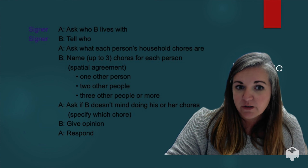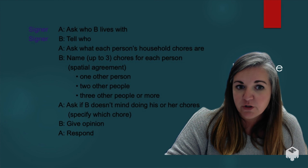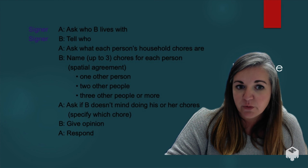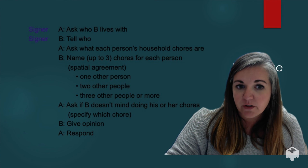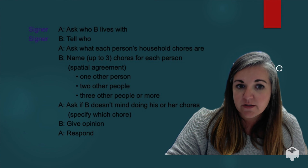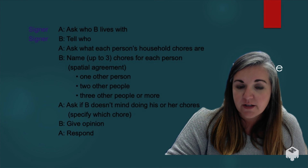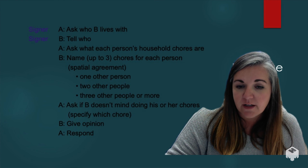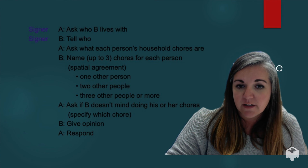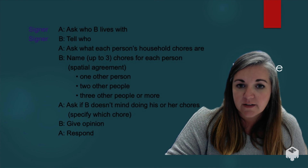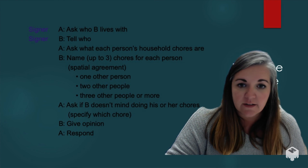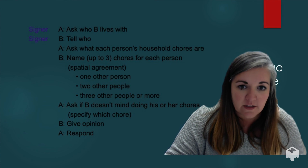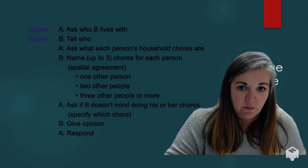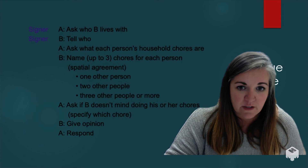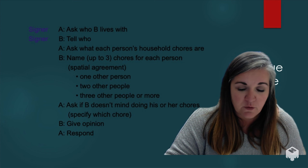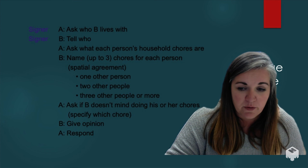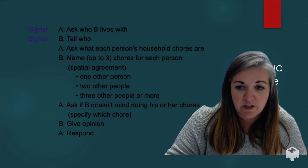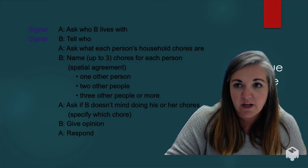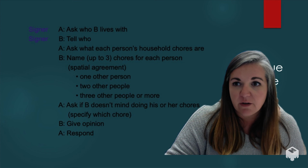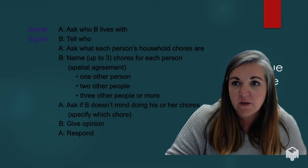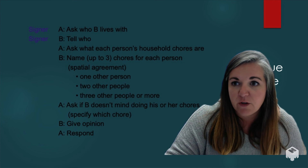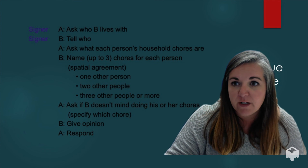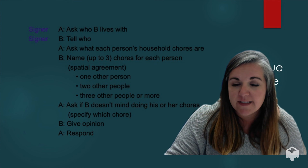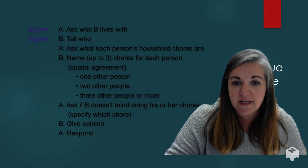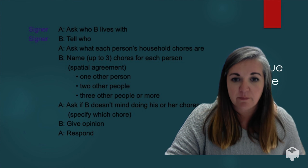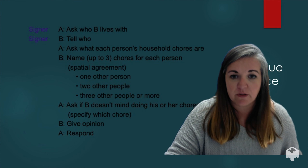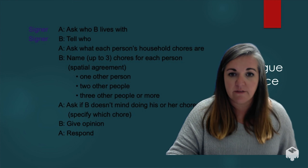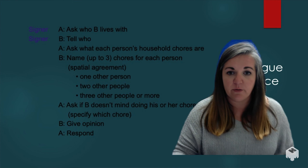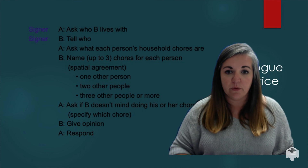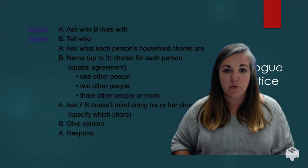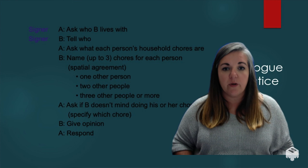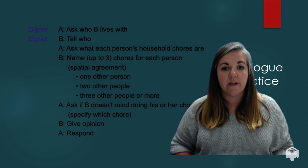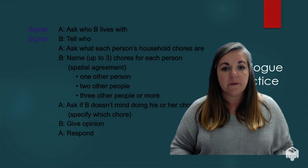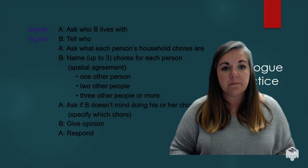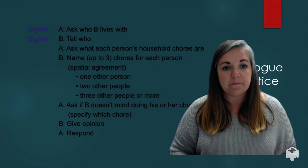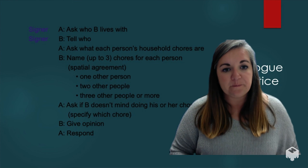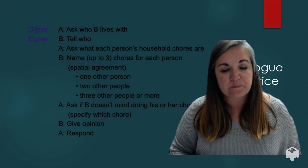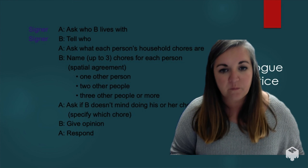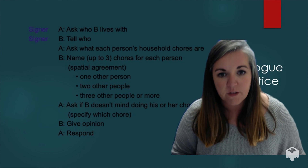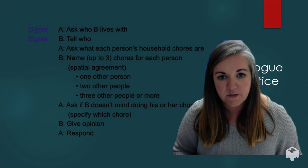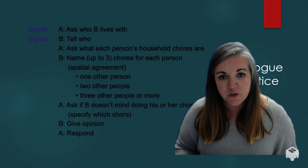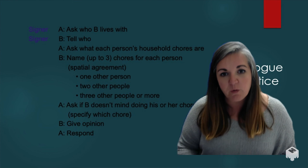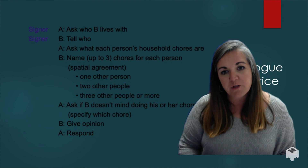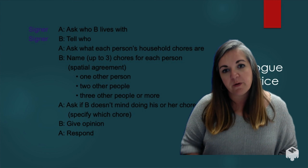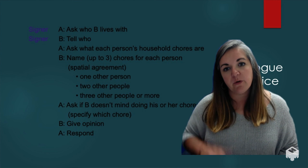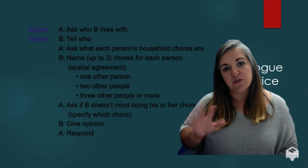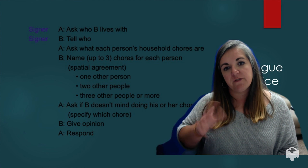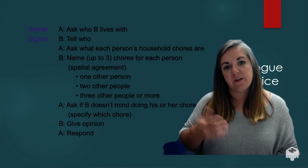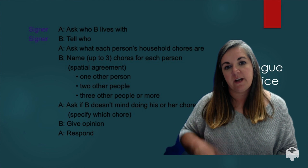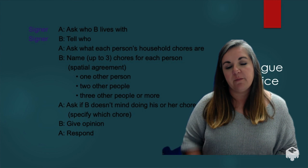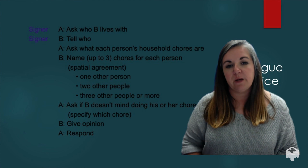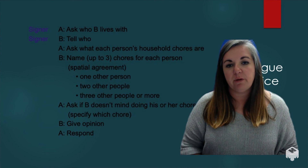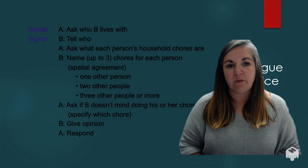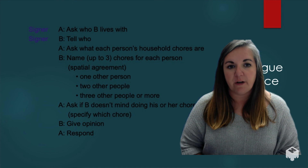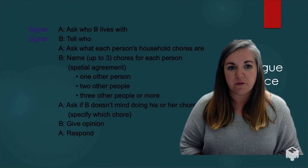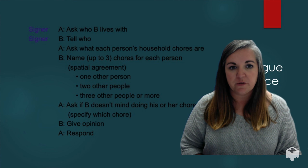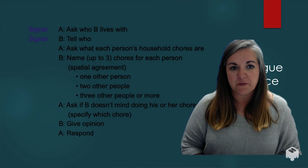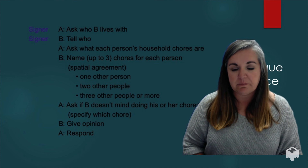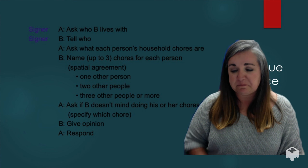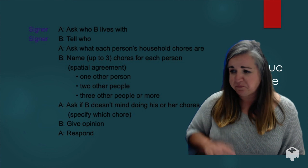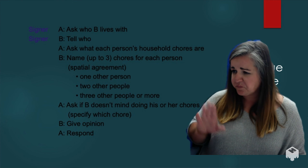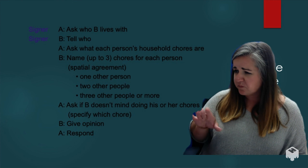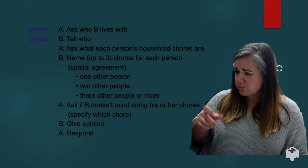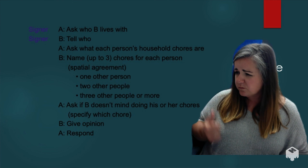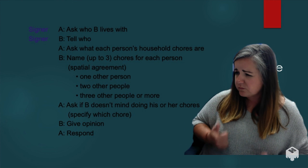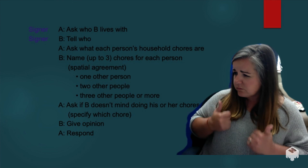mind doing their chores, and then they would give opinion. I'll give you an example of it real quick. So just watch my role shifting. I'll play both